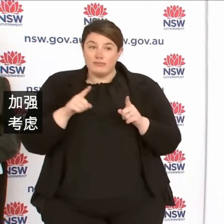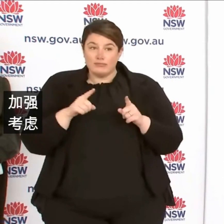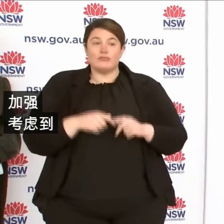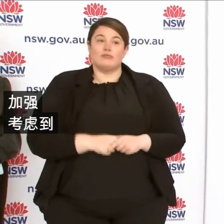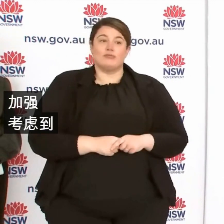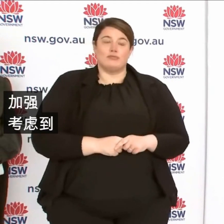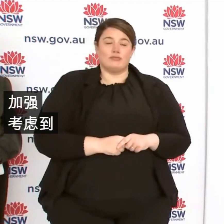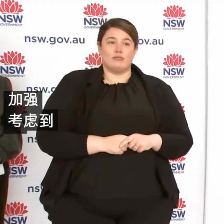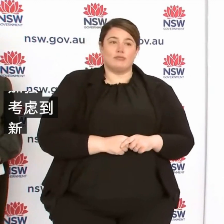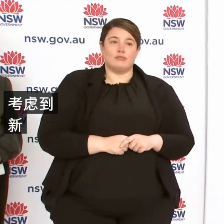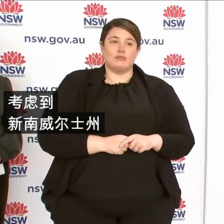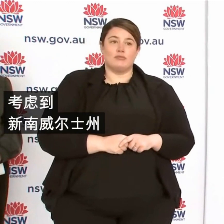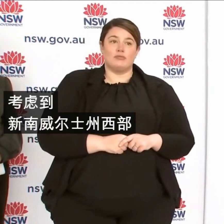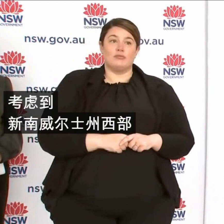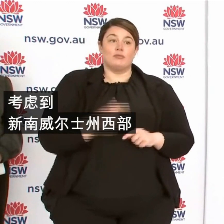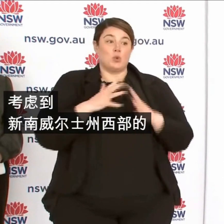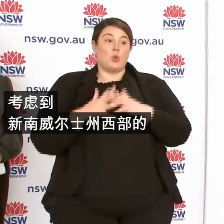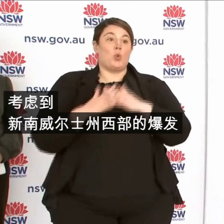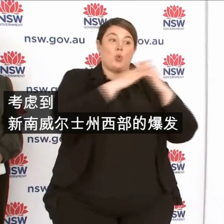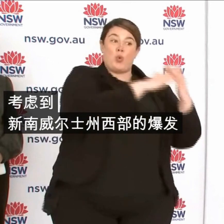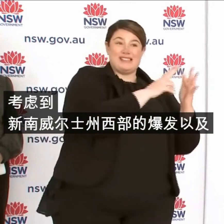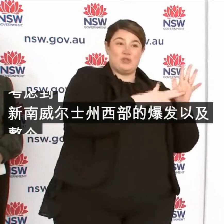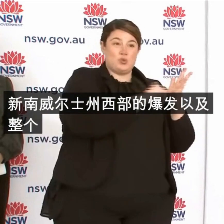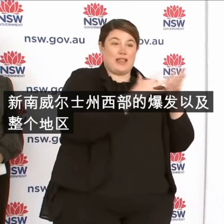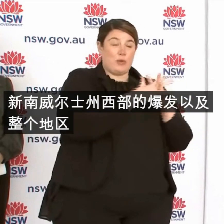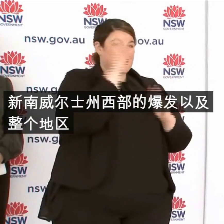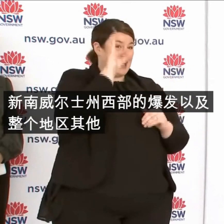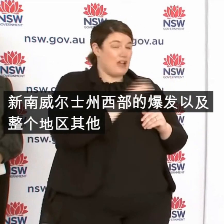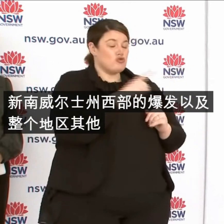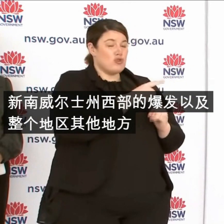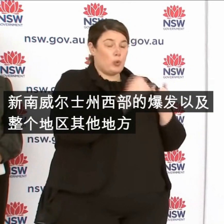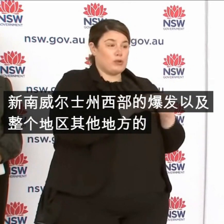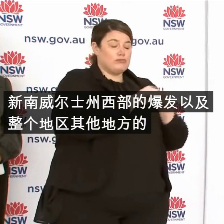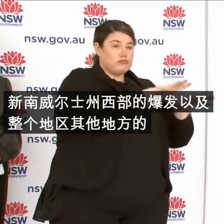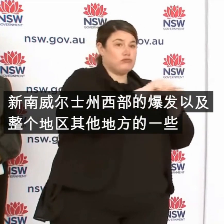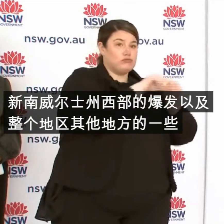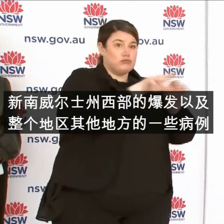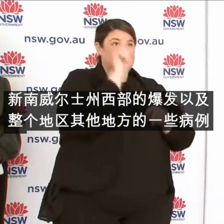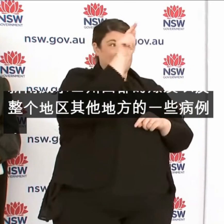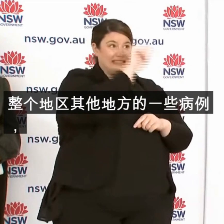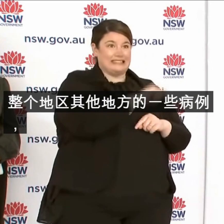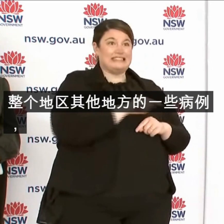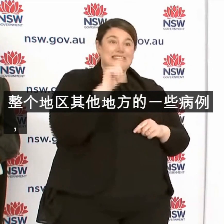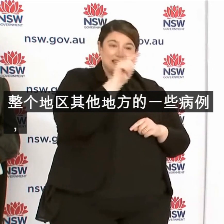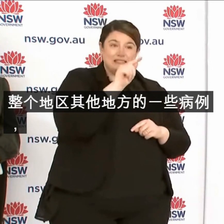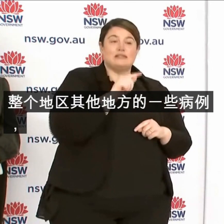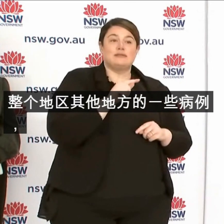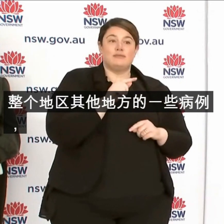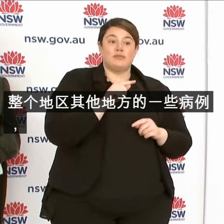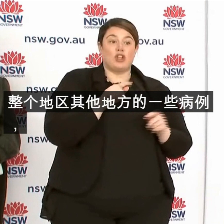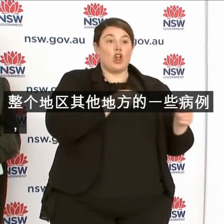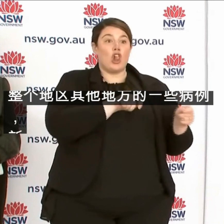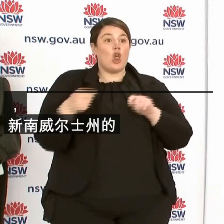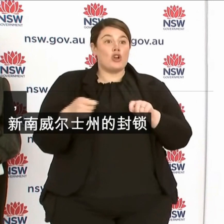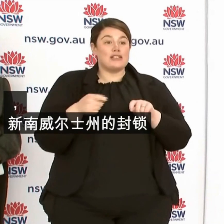that given the outbreak in Western New South Wales and a few cases elsewhere throughout the regions, that the